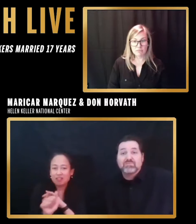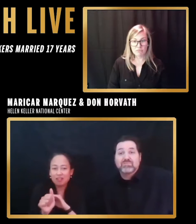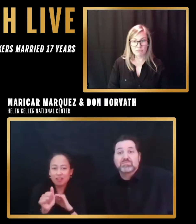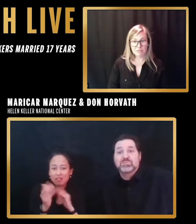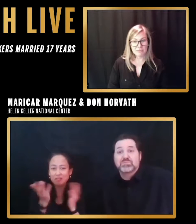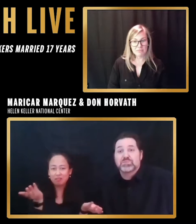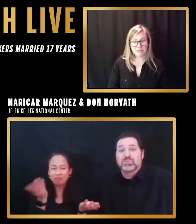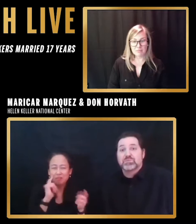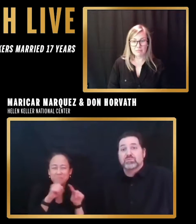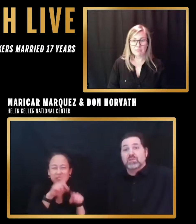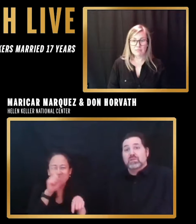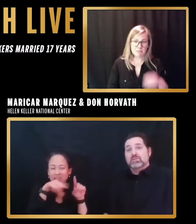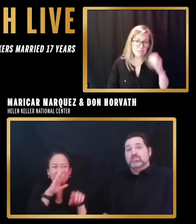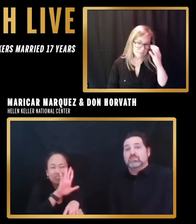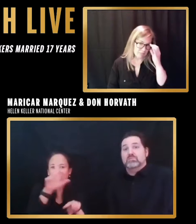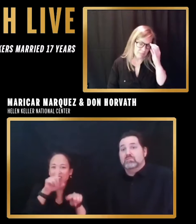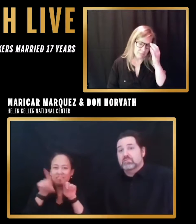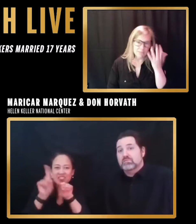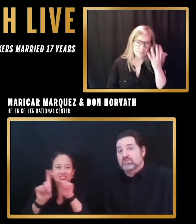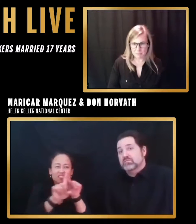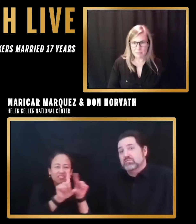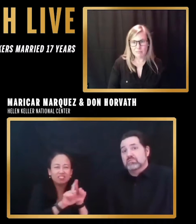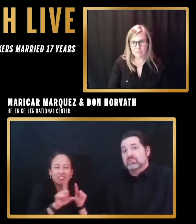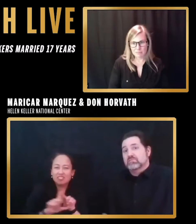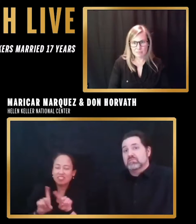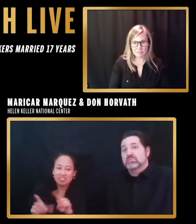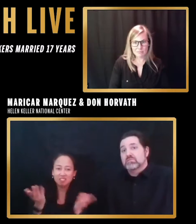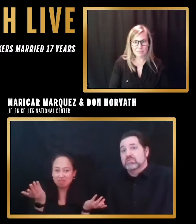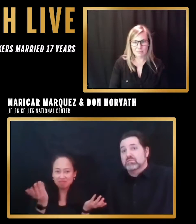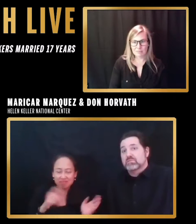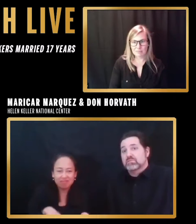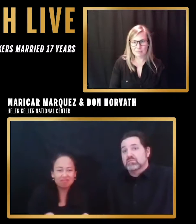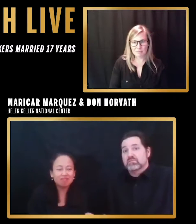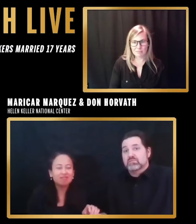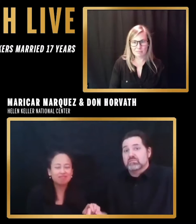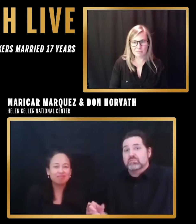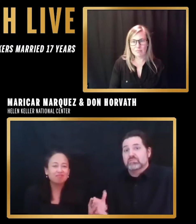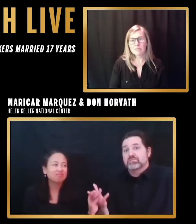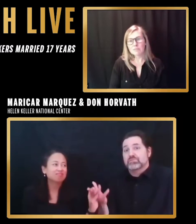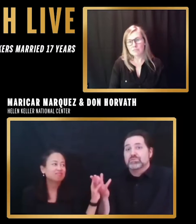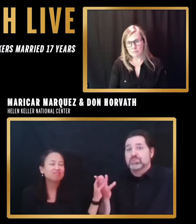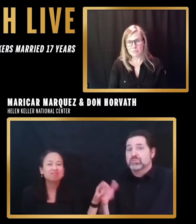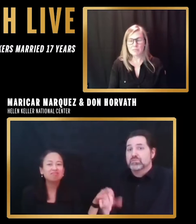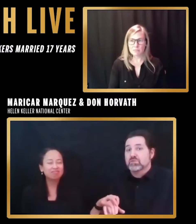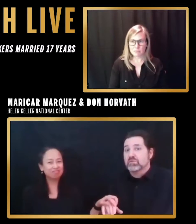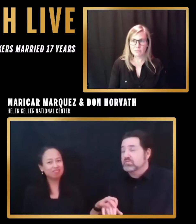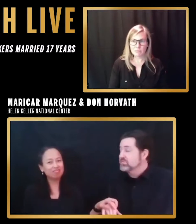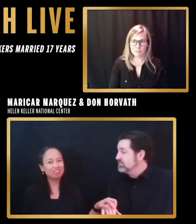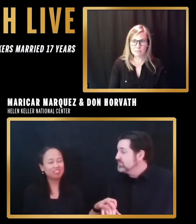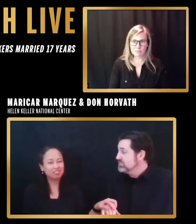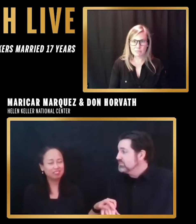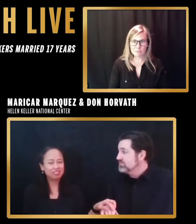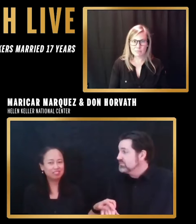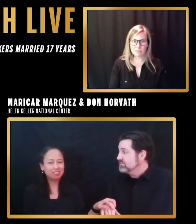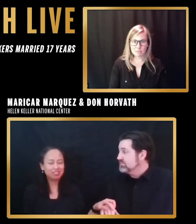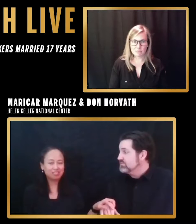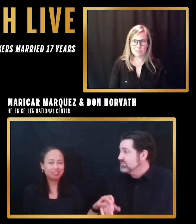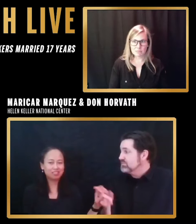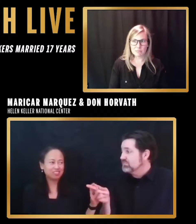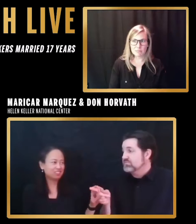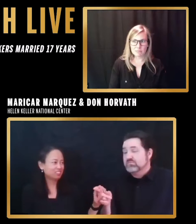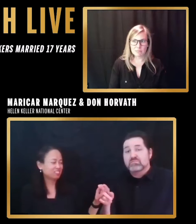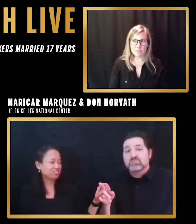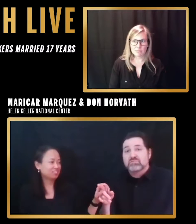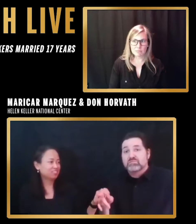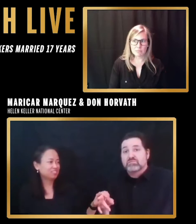It's individual. So it depends on an individual skill level. Just like some people read faster than other people visually, some people are going to read Braille